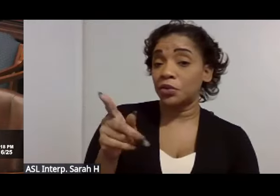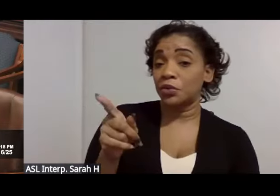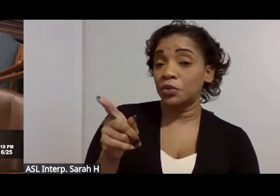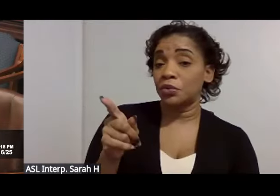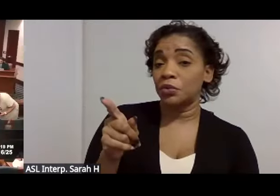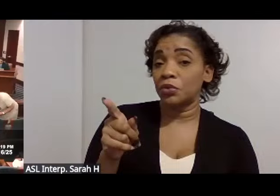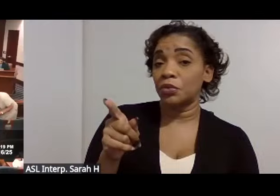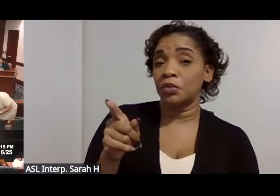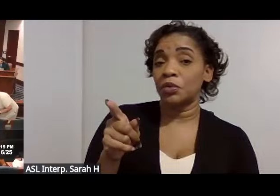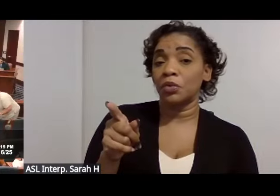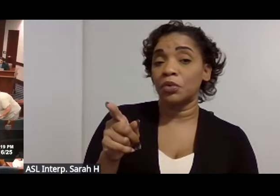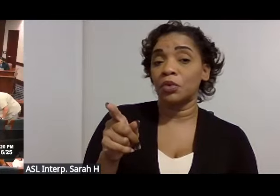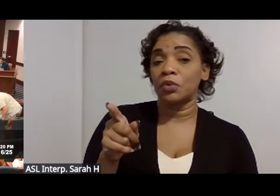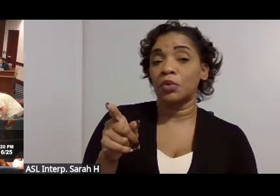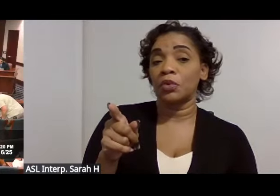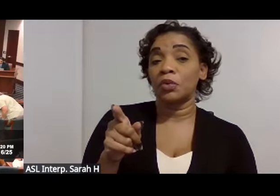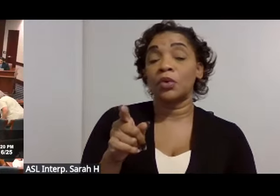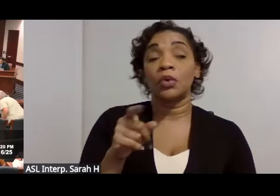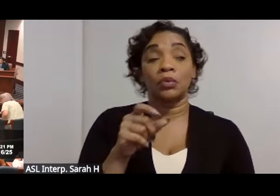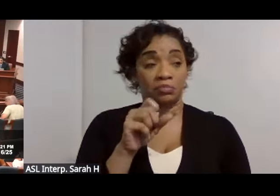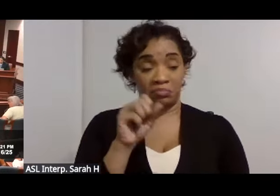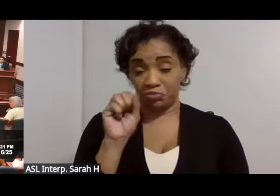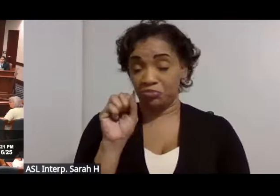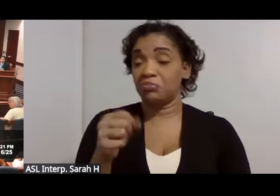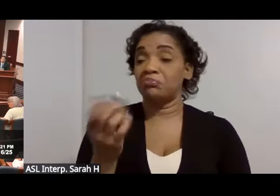You may certainly have a second.